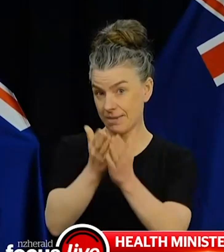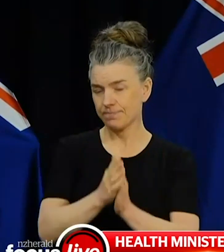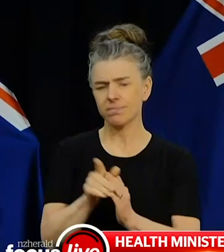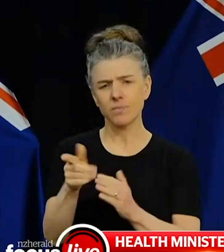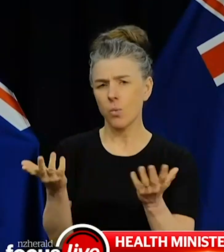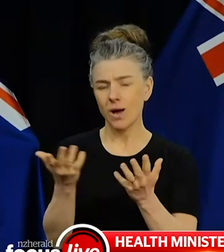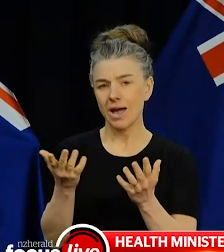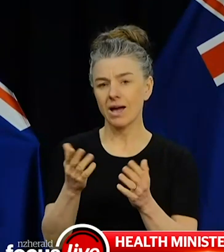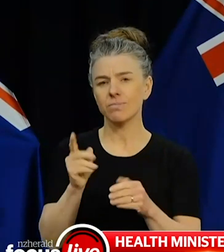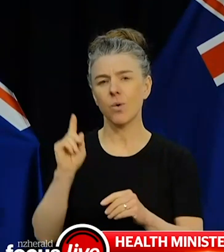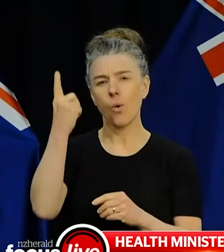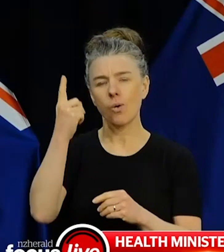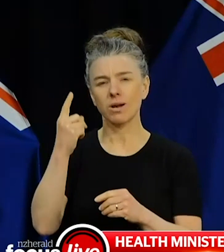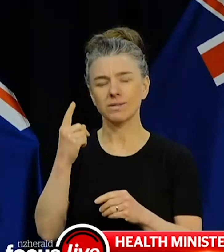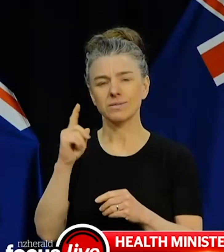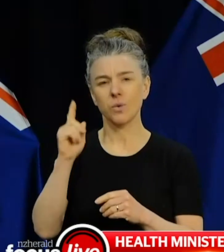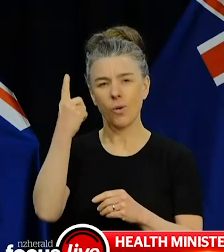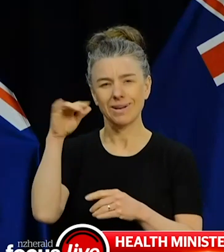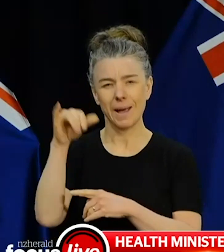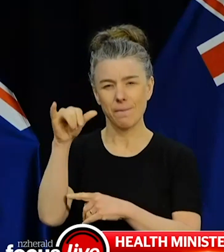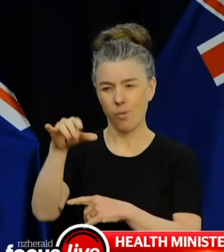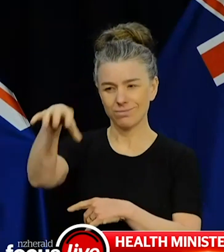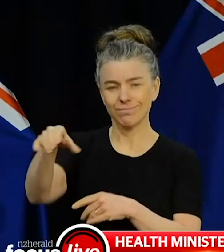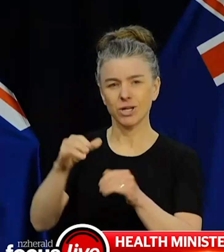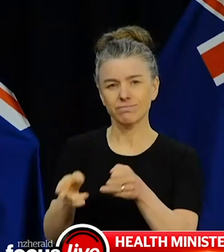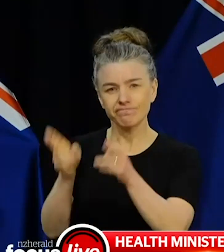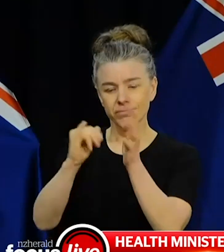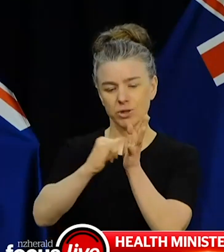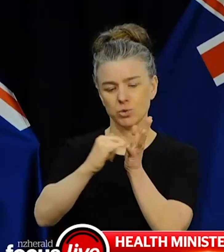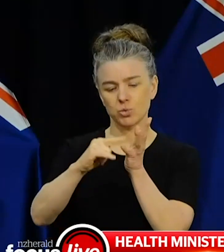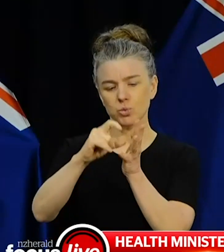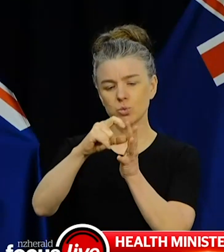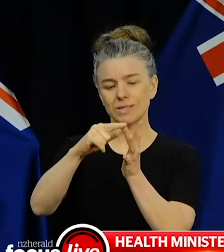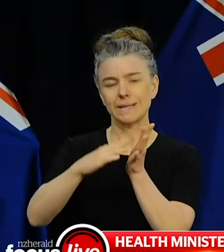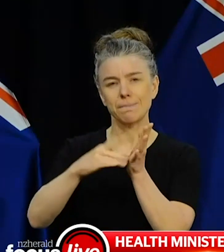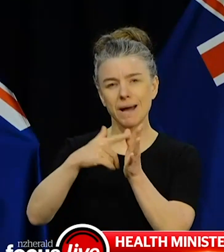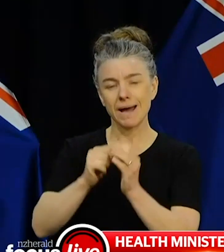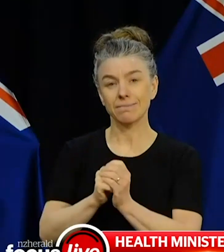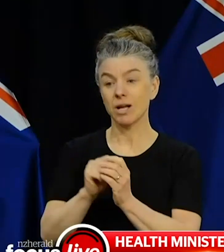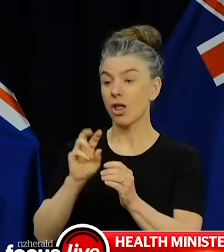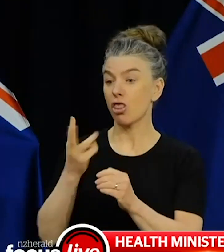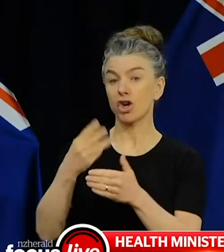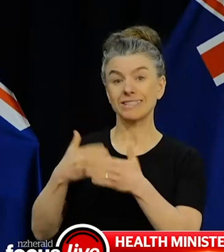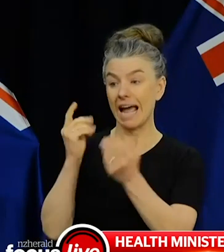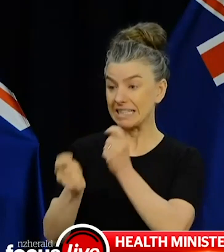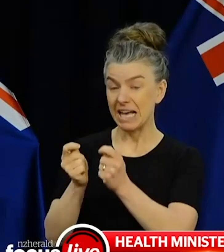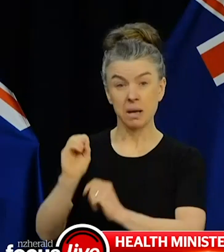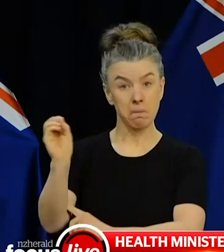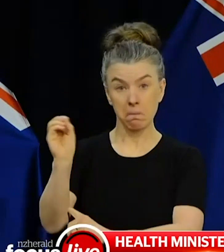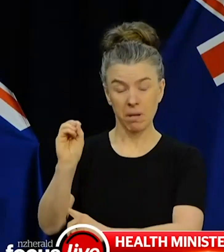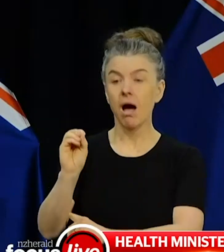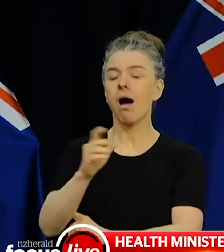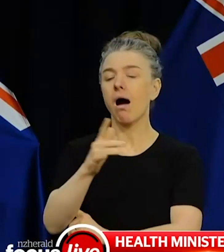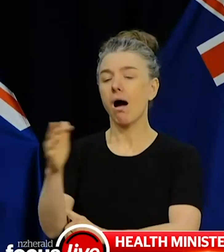Sudima Auckland Airport facility since his arrival. He tested negative on day 3 of his stay, but